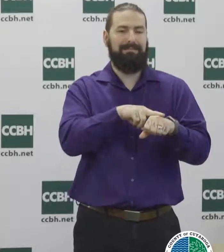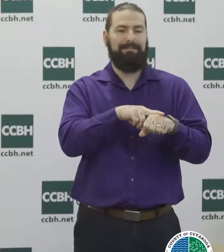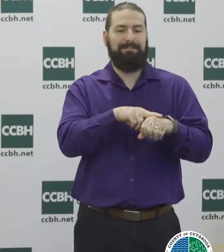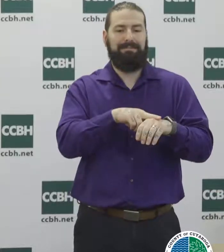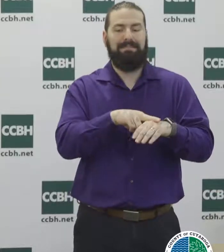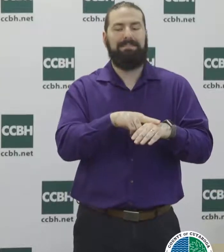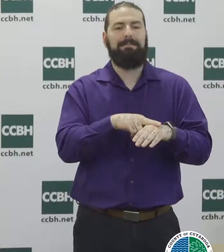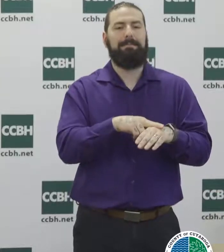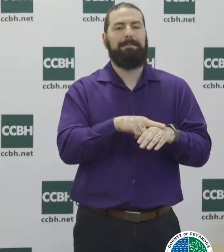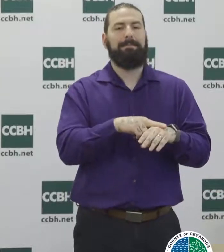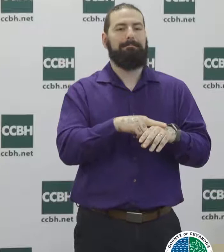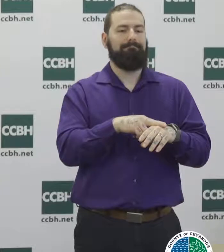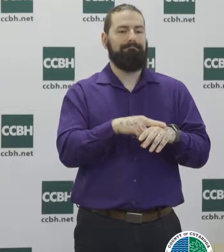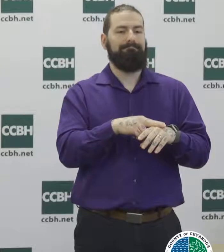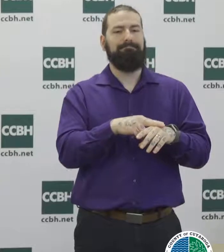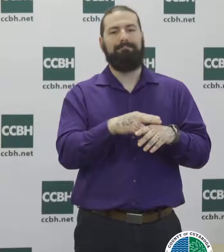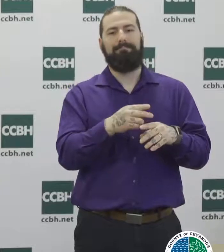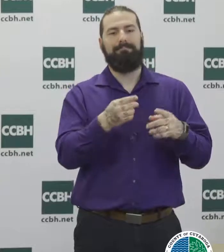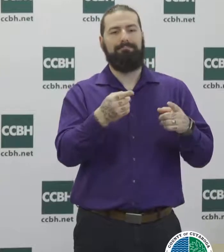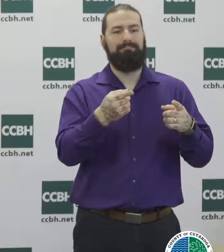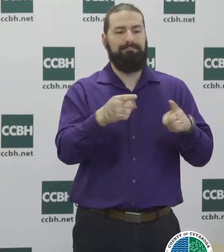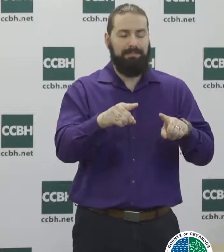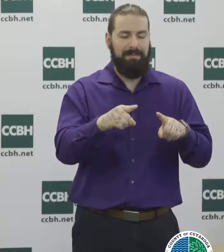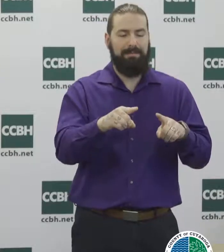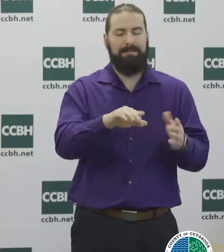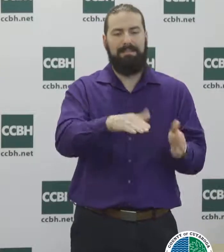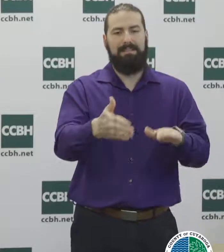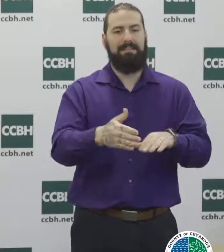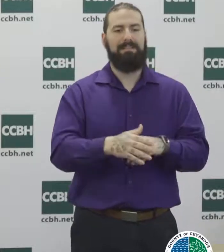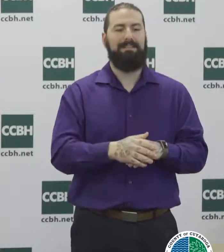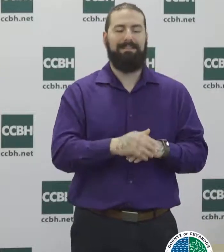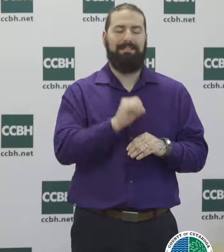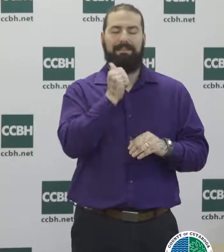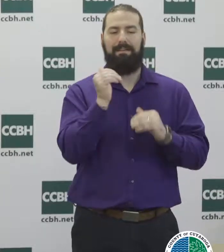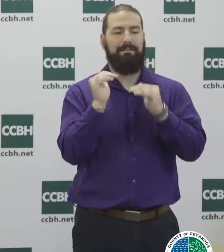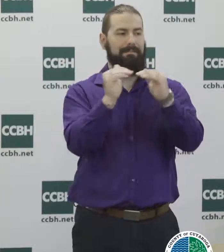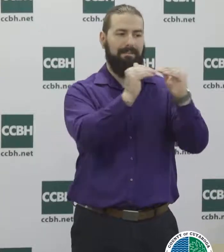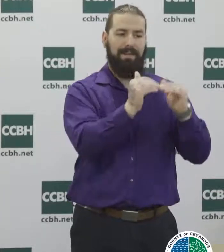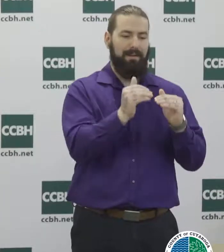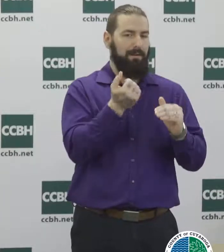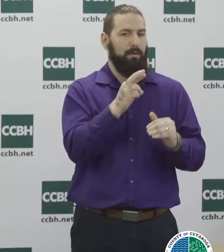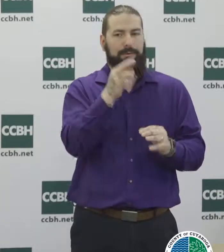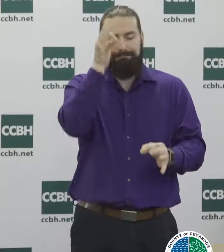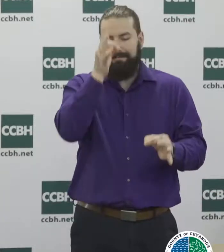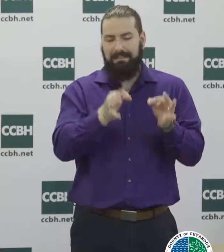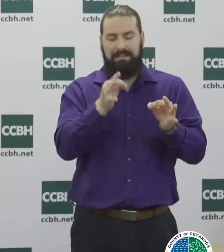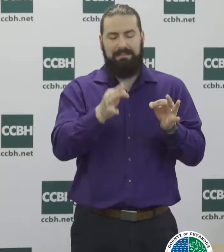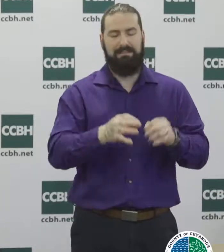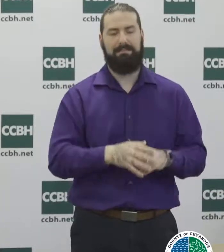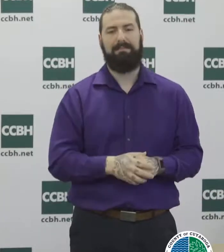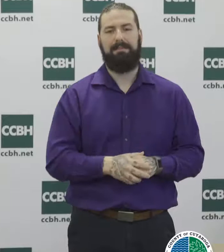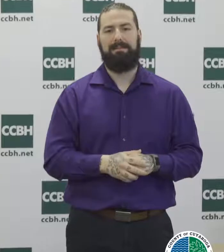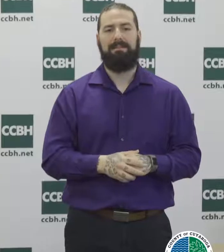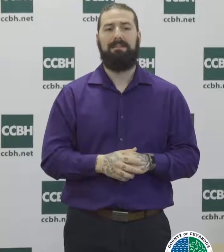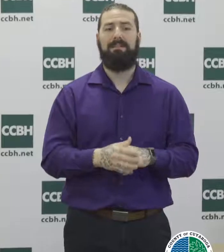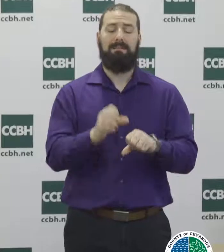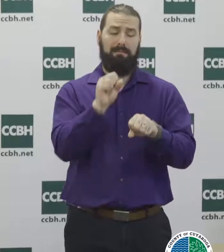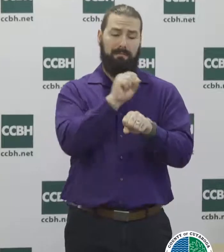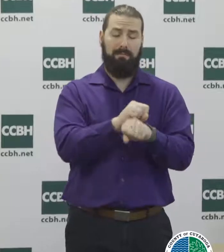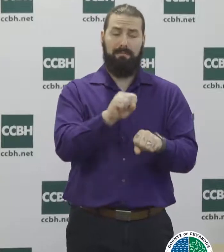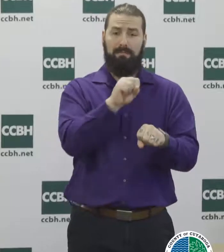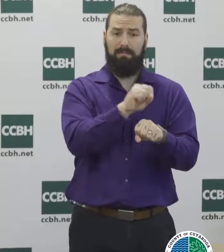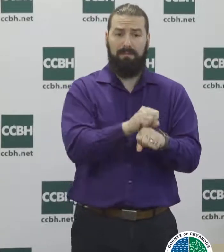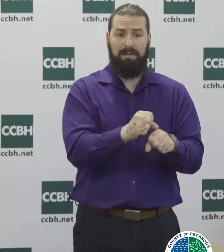unjust, and are disproportionate. There's a work that's being done